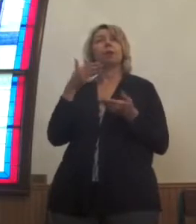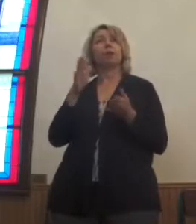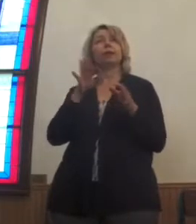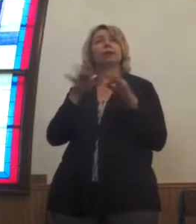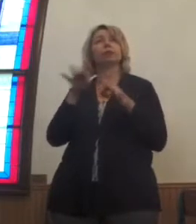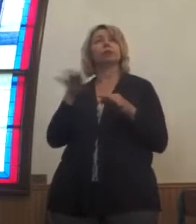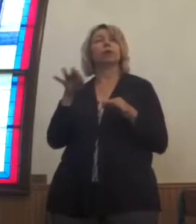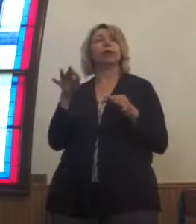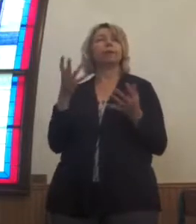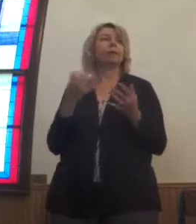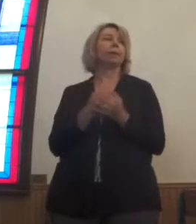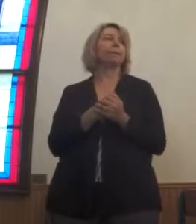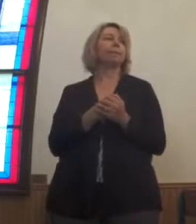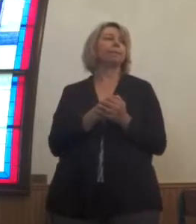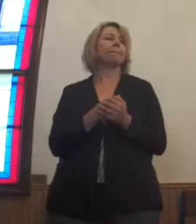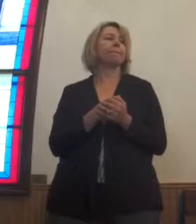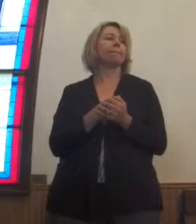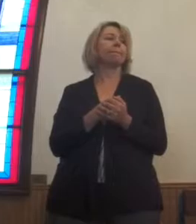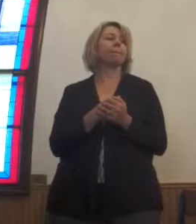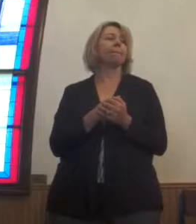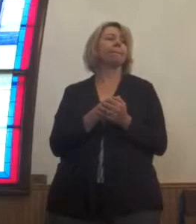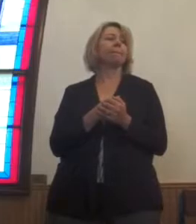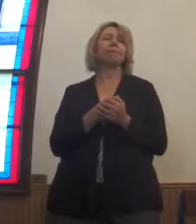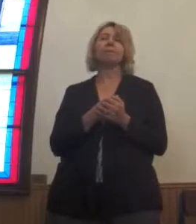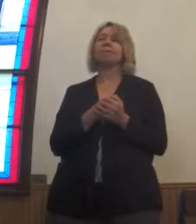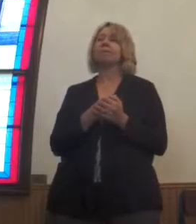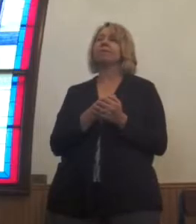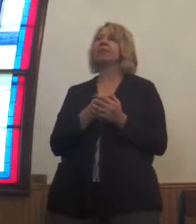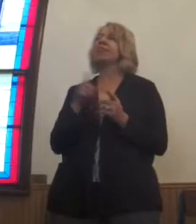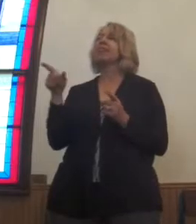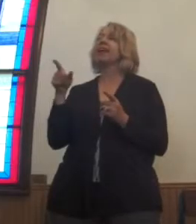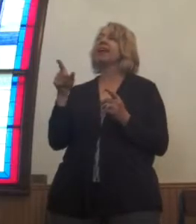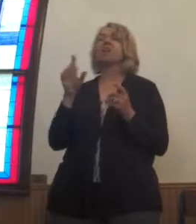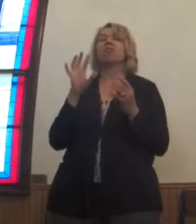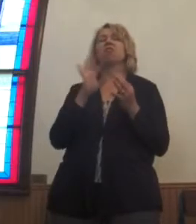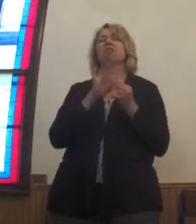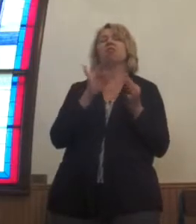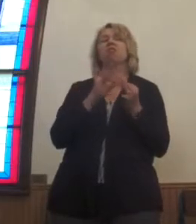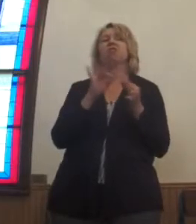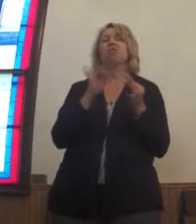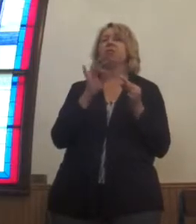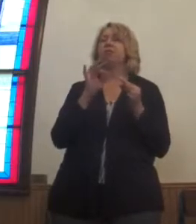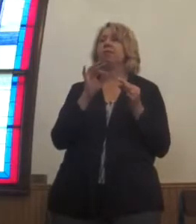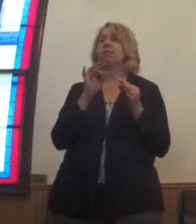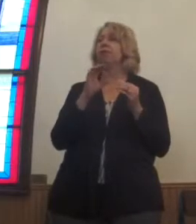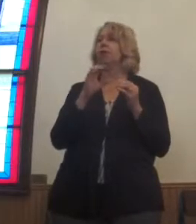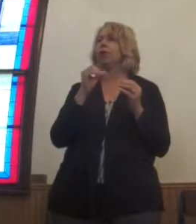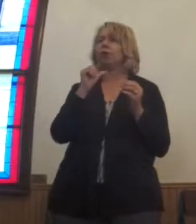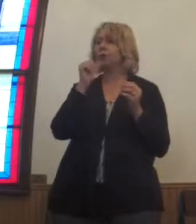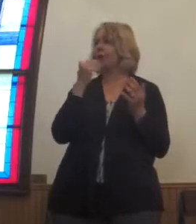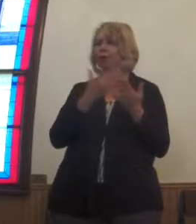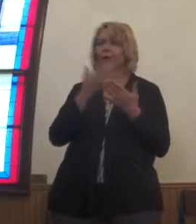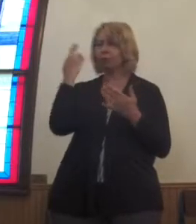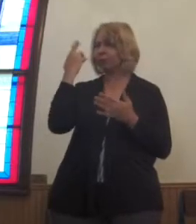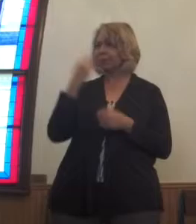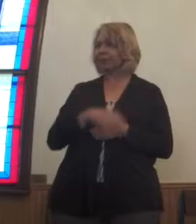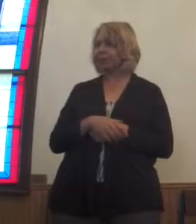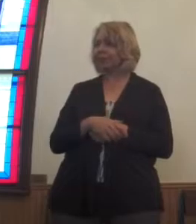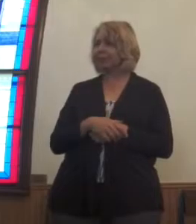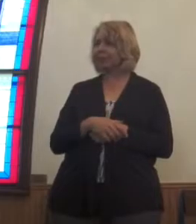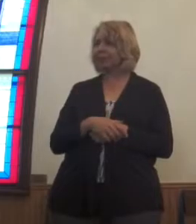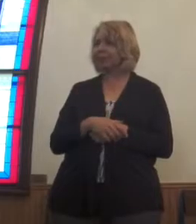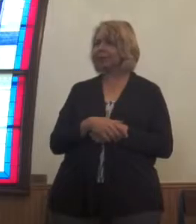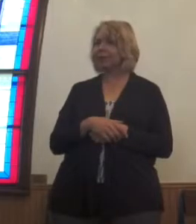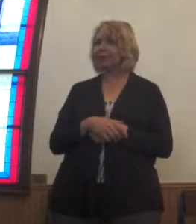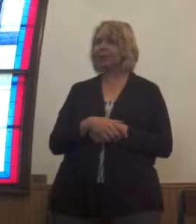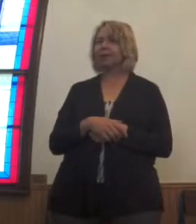as say all kind of evil against you and say it for no good reason and using it as if God